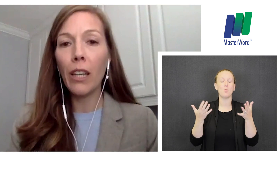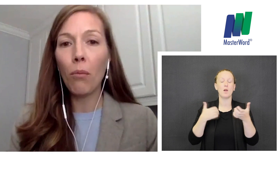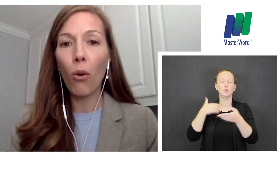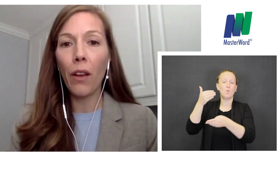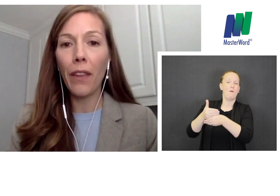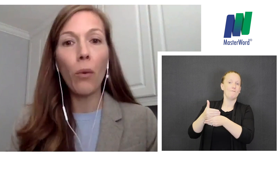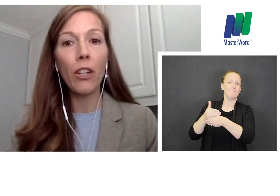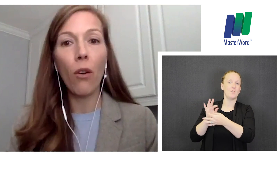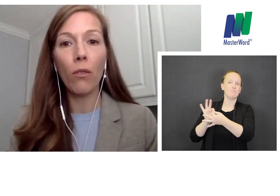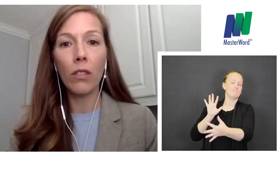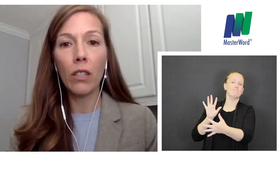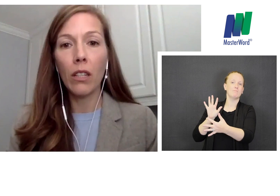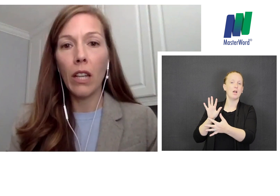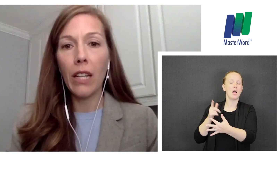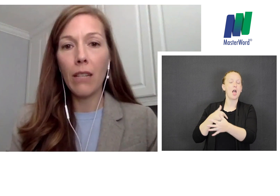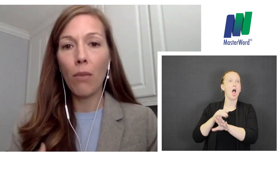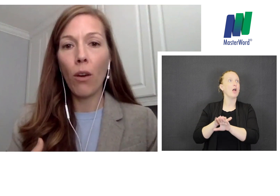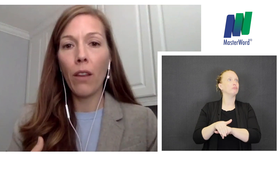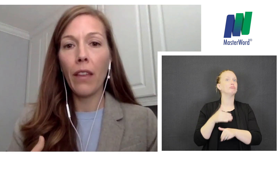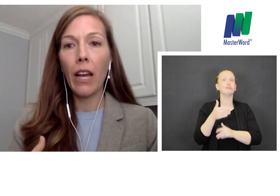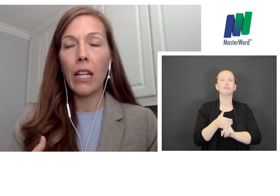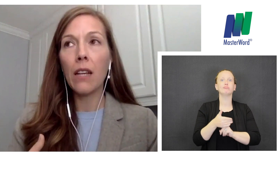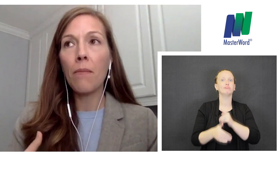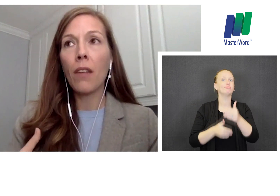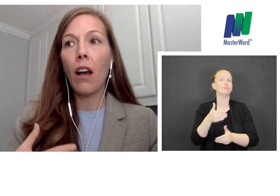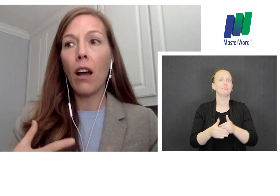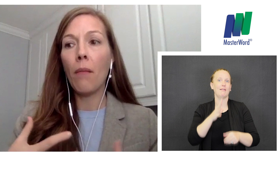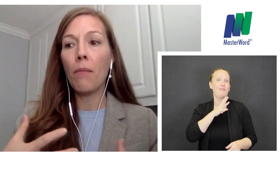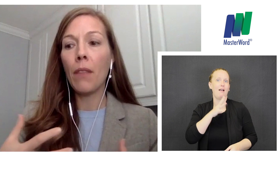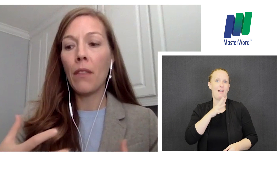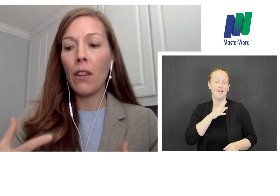it's really important that we don't. It's important that